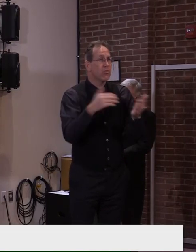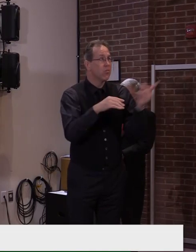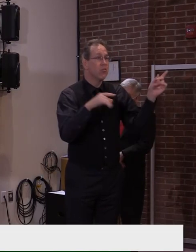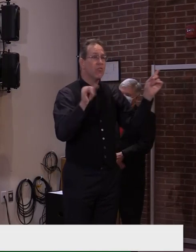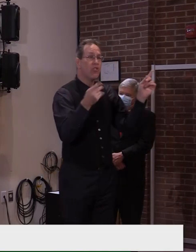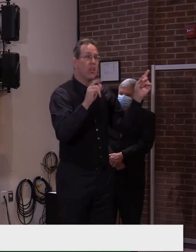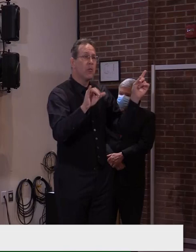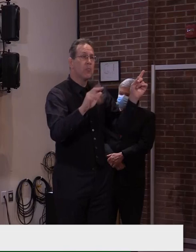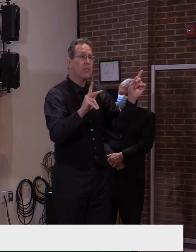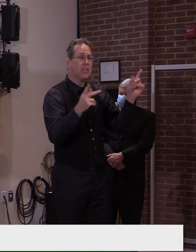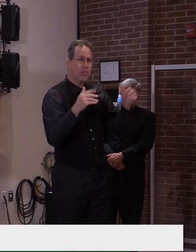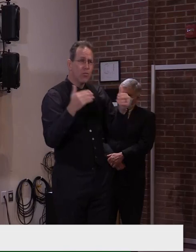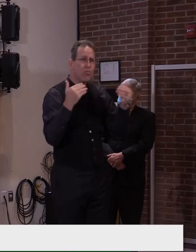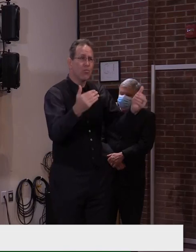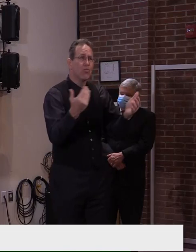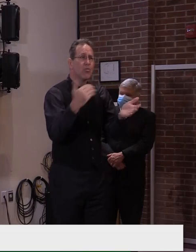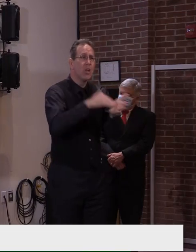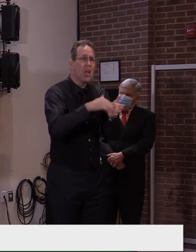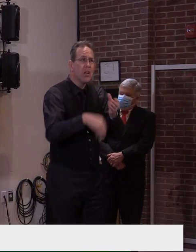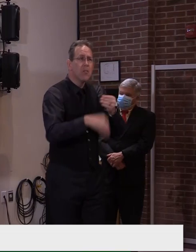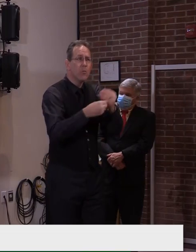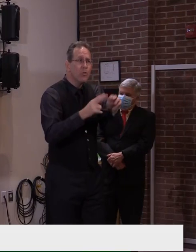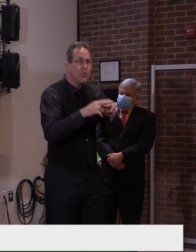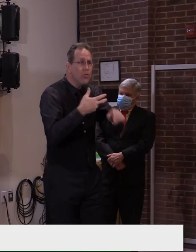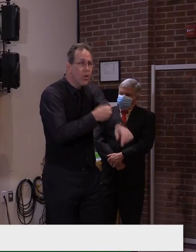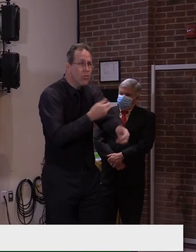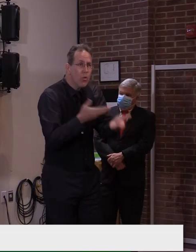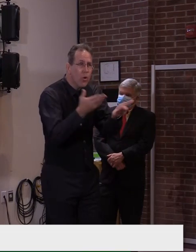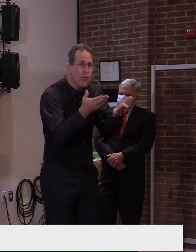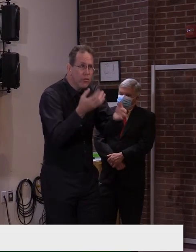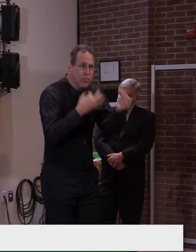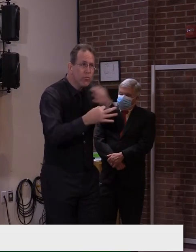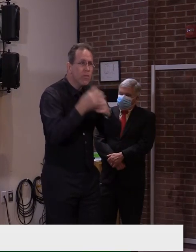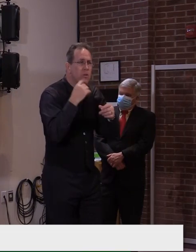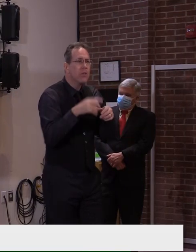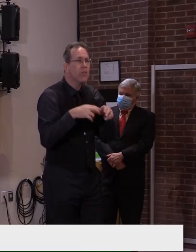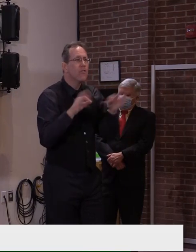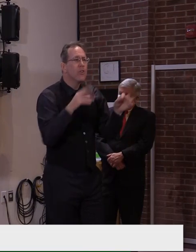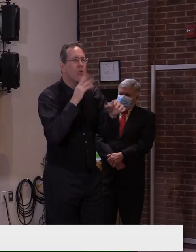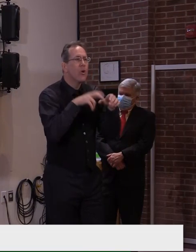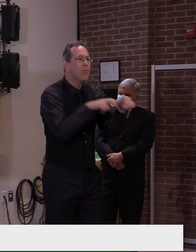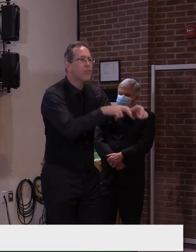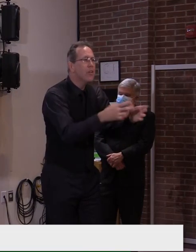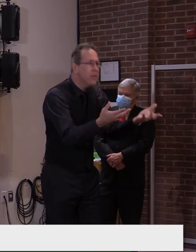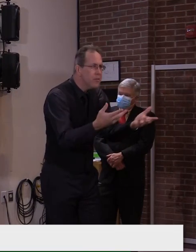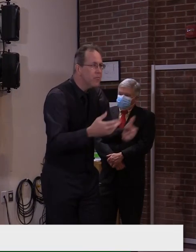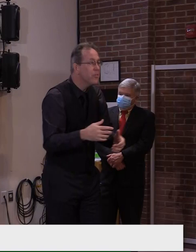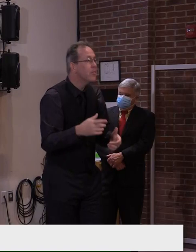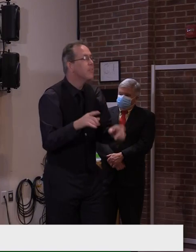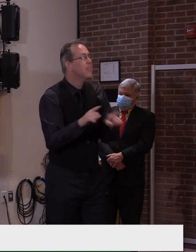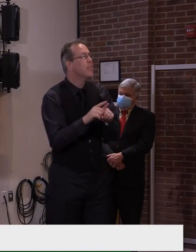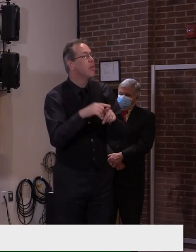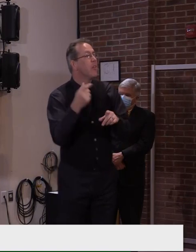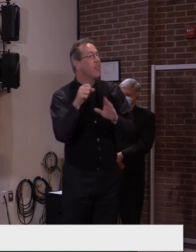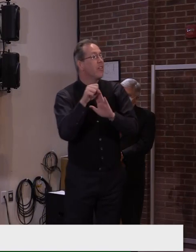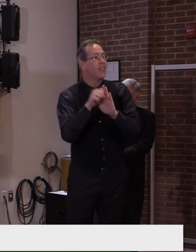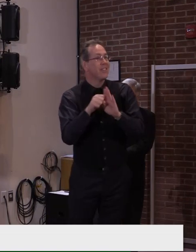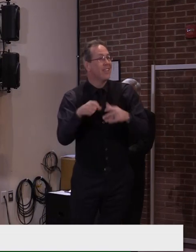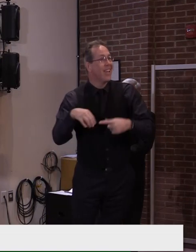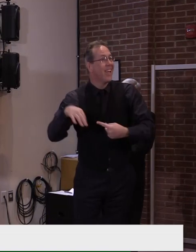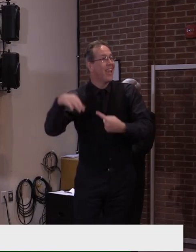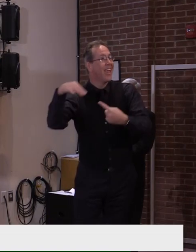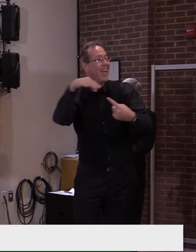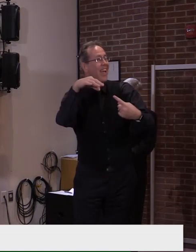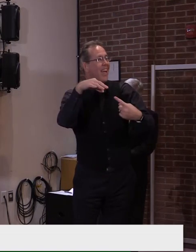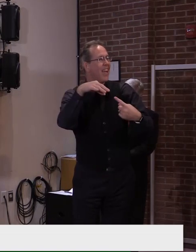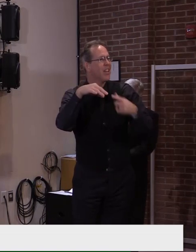I'm opposed to doing it on a statewide level with taxpayer dollars at this point. I don't think there's a need, and I just don't think that would